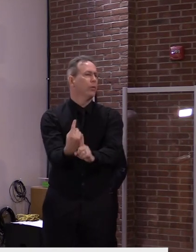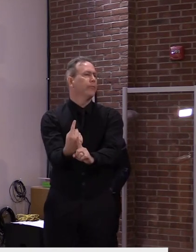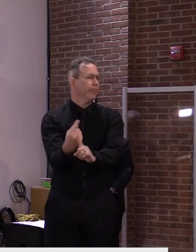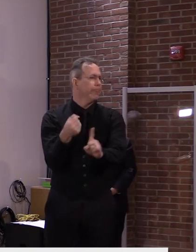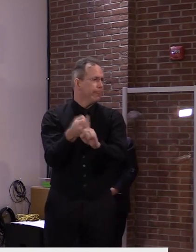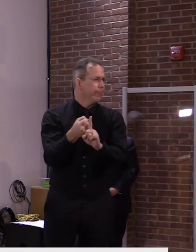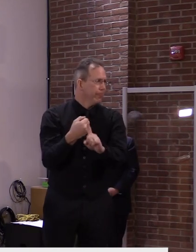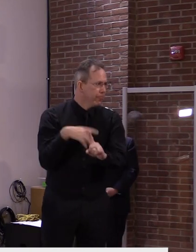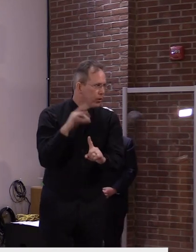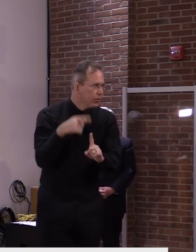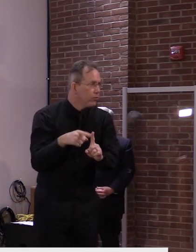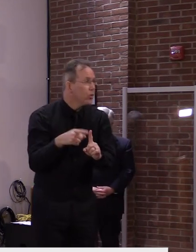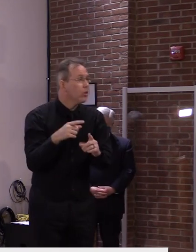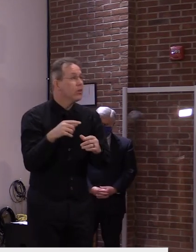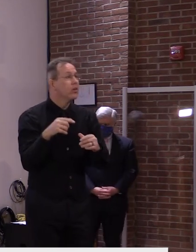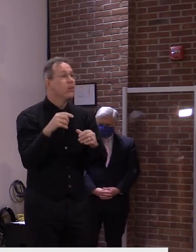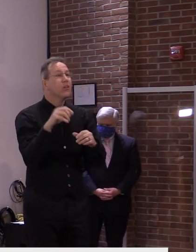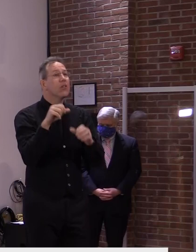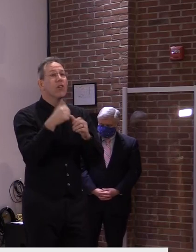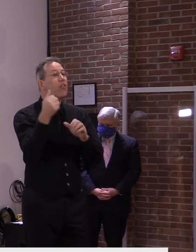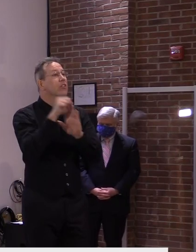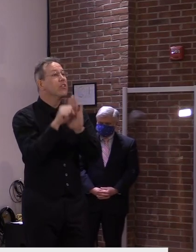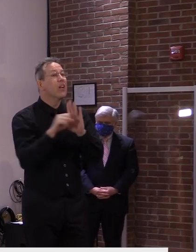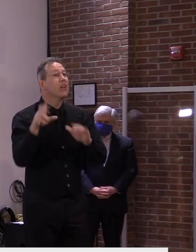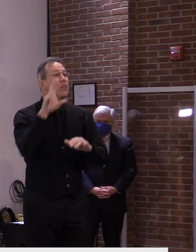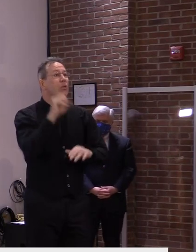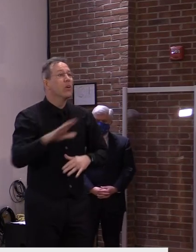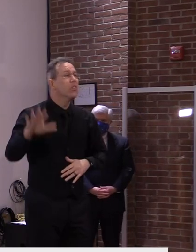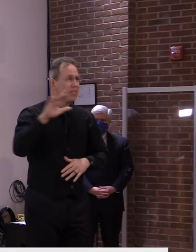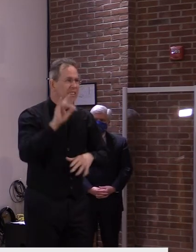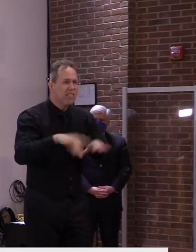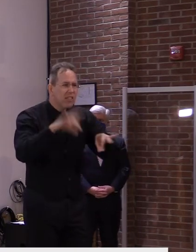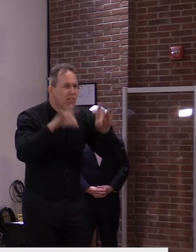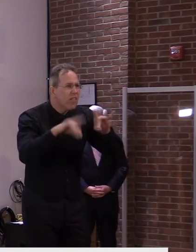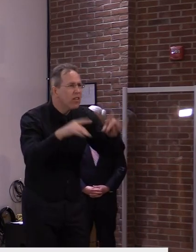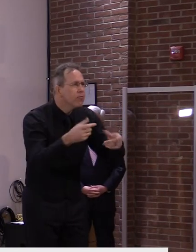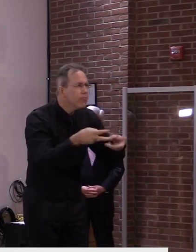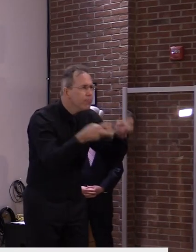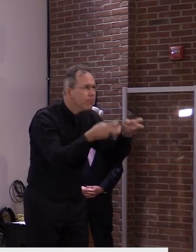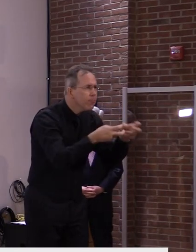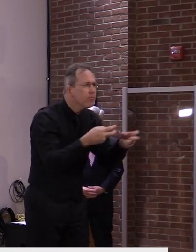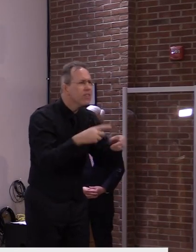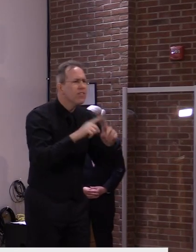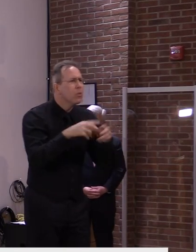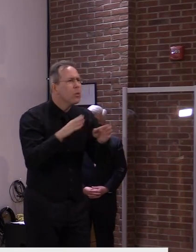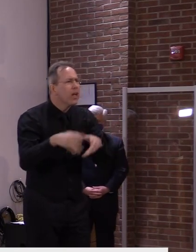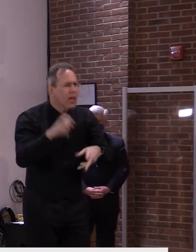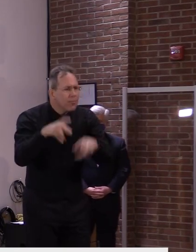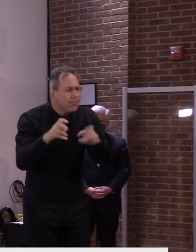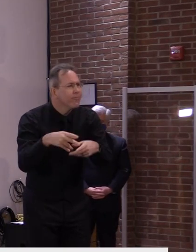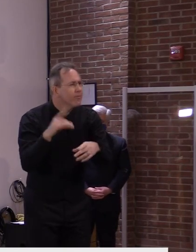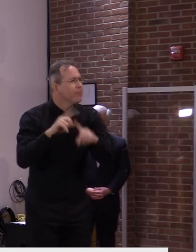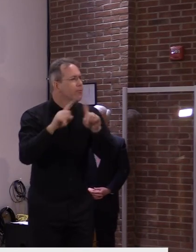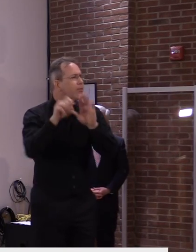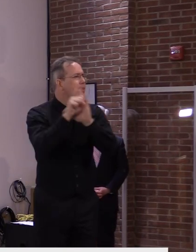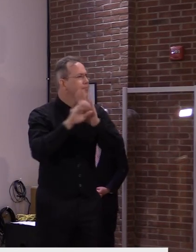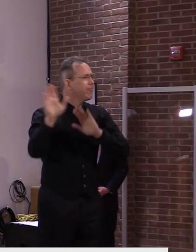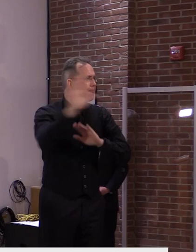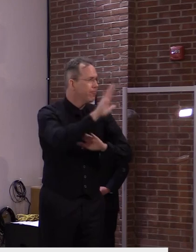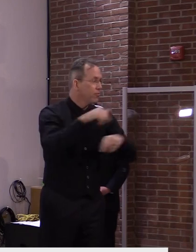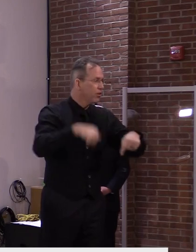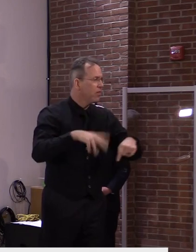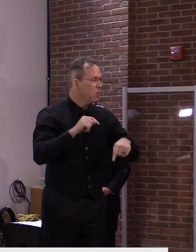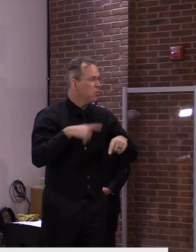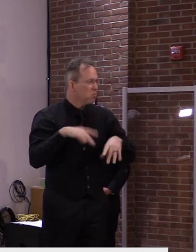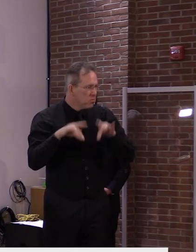state and really try to prioritize them so we could get the highest yield. Needless to say, we've